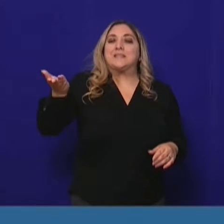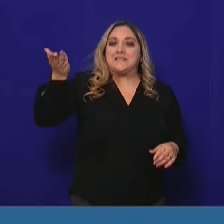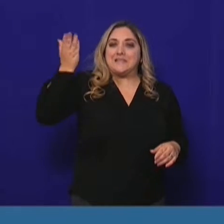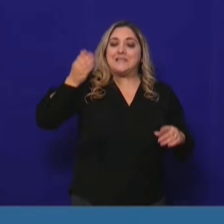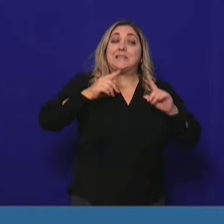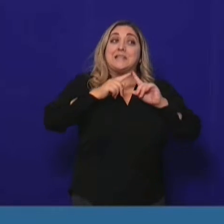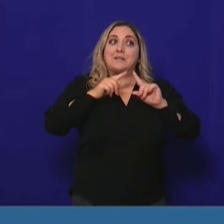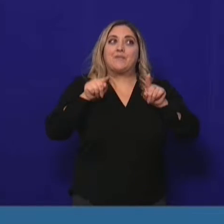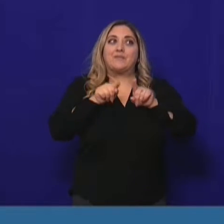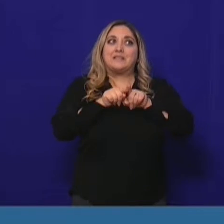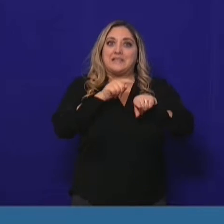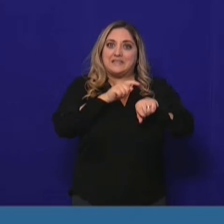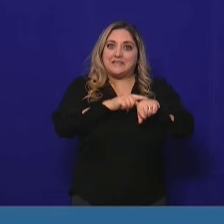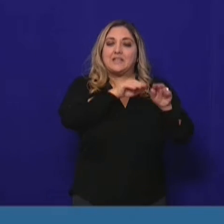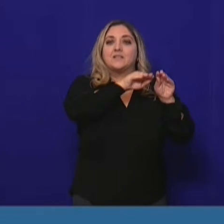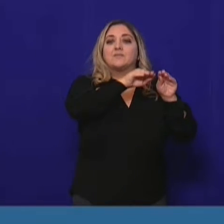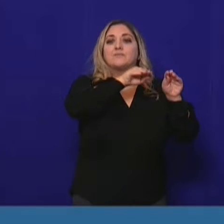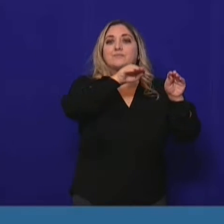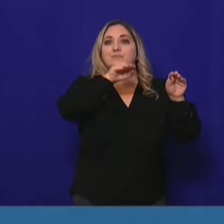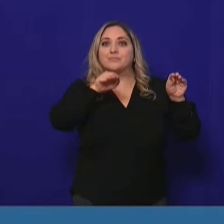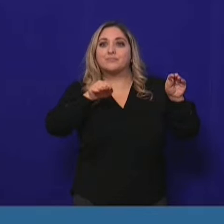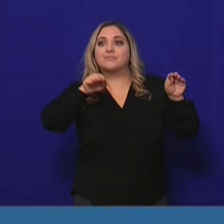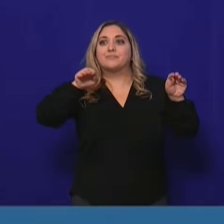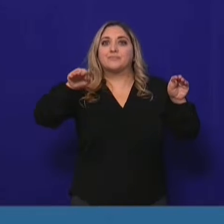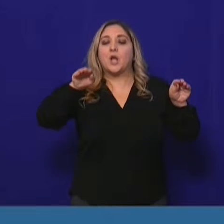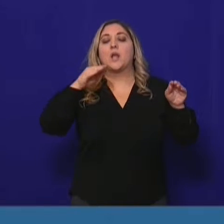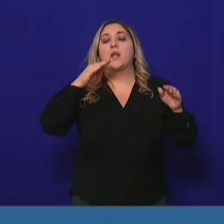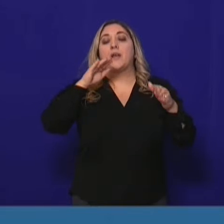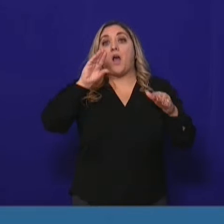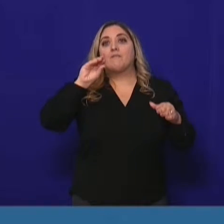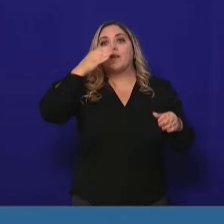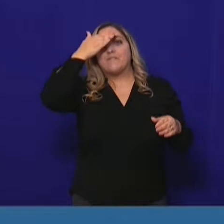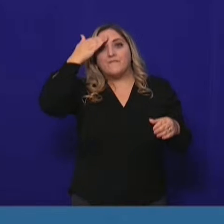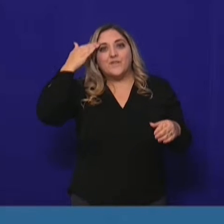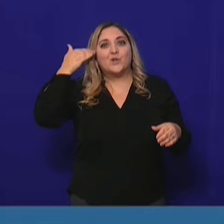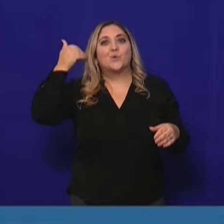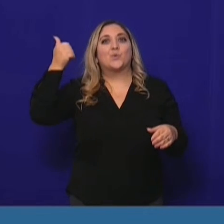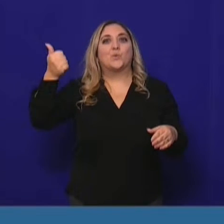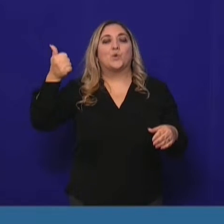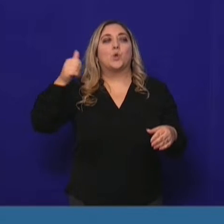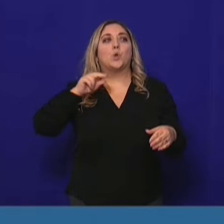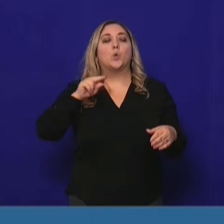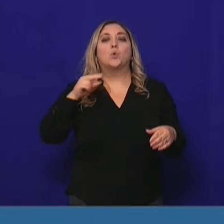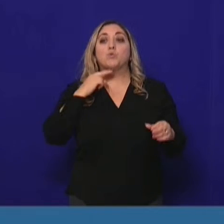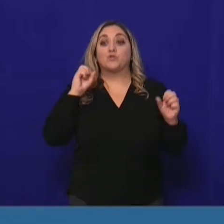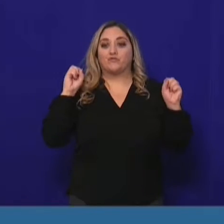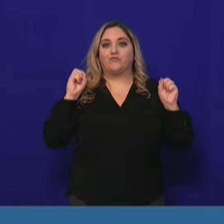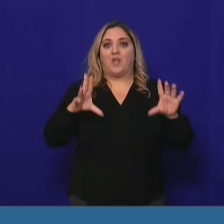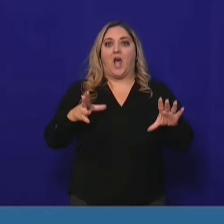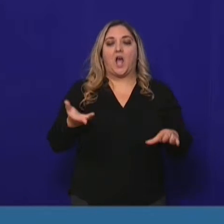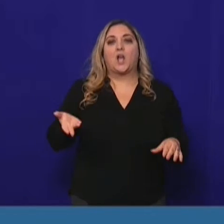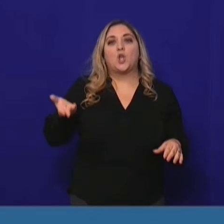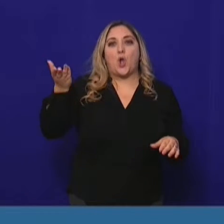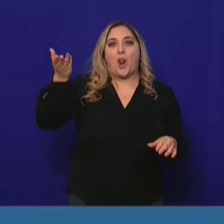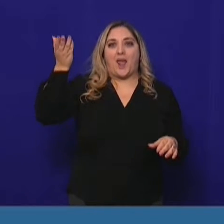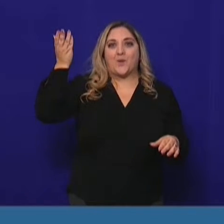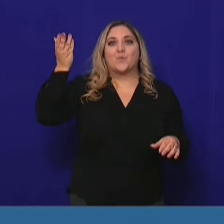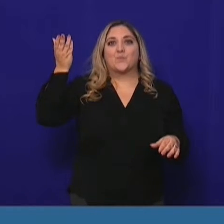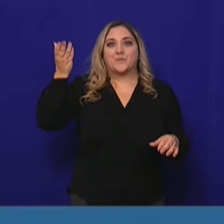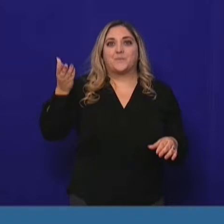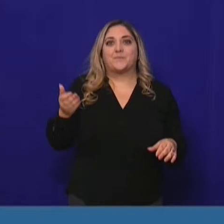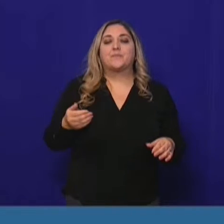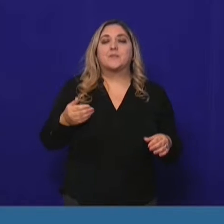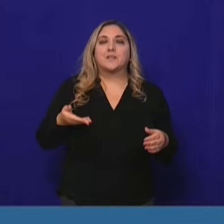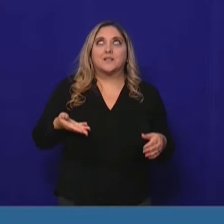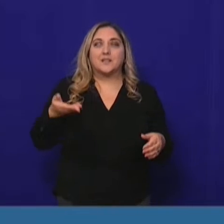issa qegħdin naraw nuqqas għaliex qed ikollna nies li jfiequ u anke n-numru ta' każijiet pożittivi li qed ikollna ta' kull ġimgħa